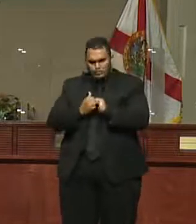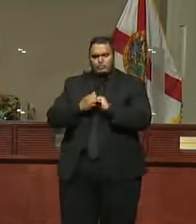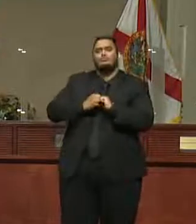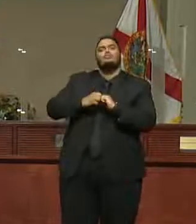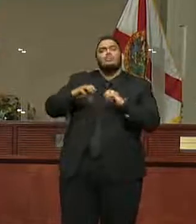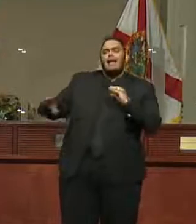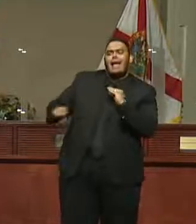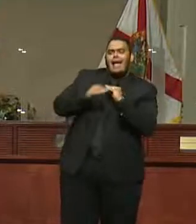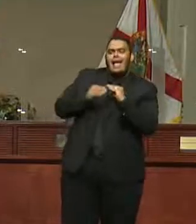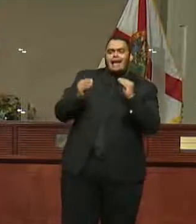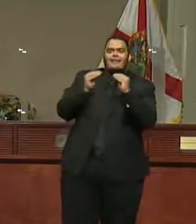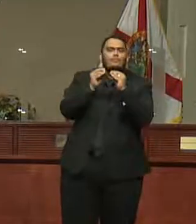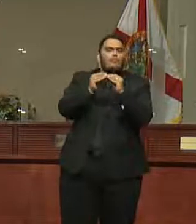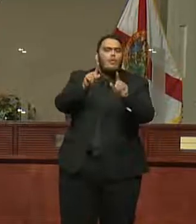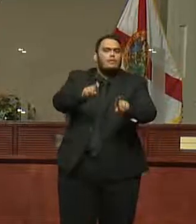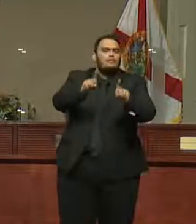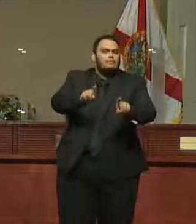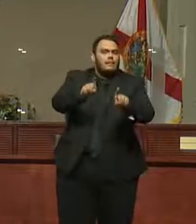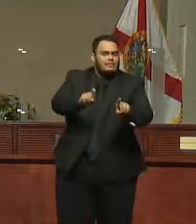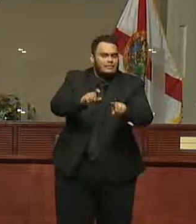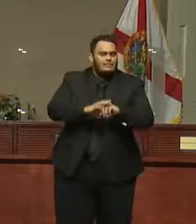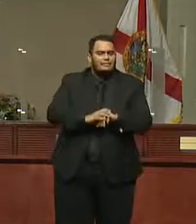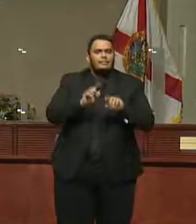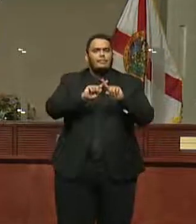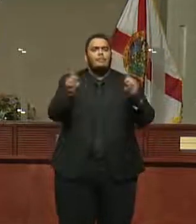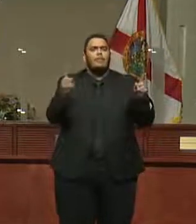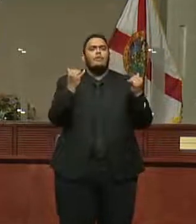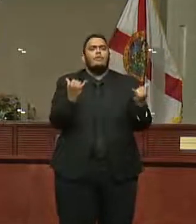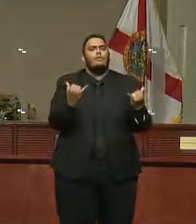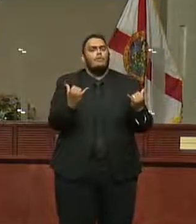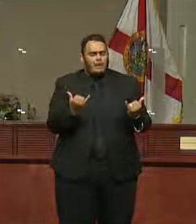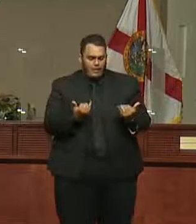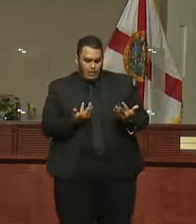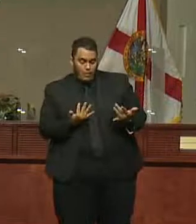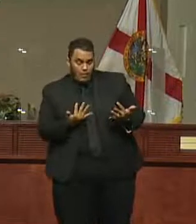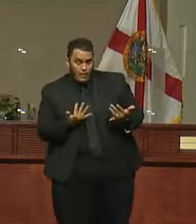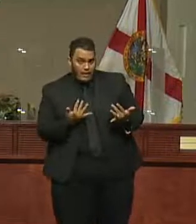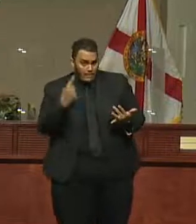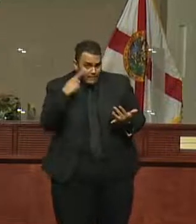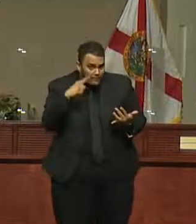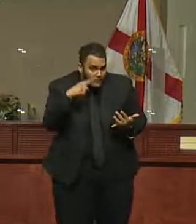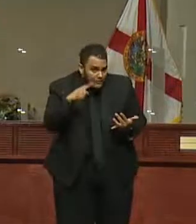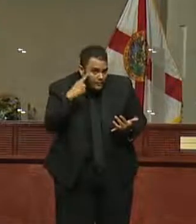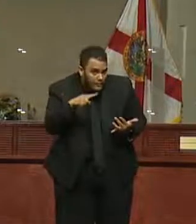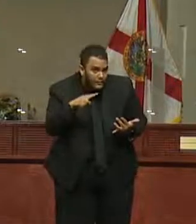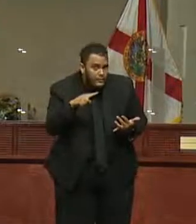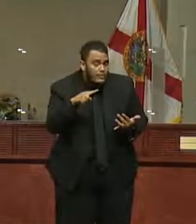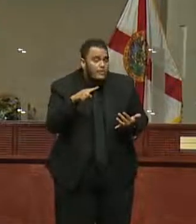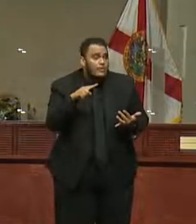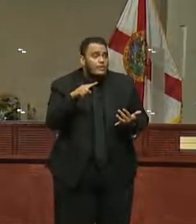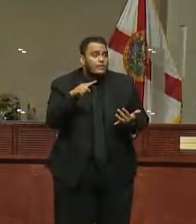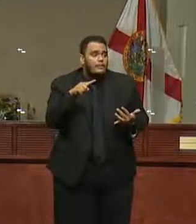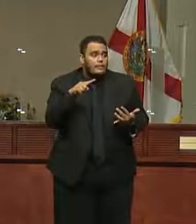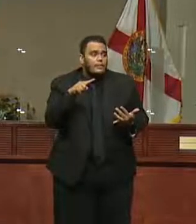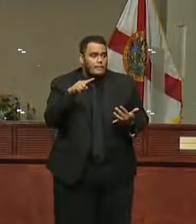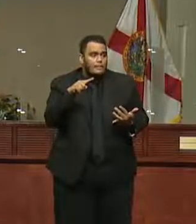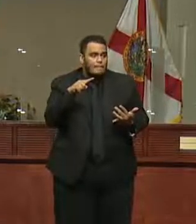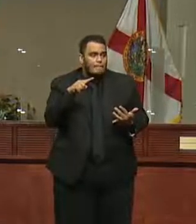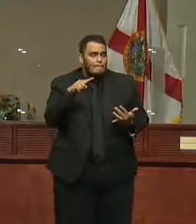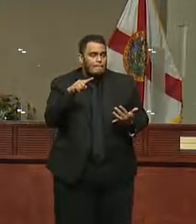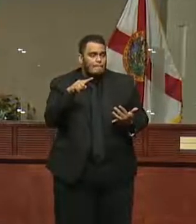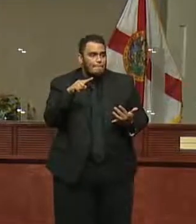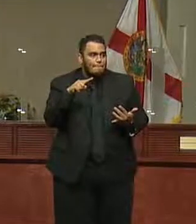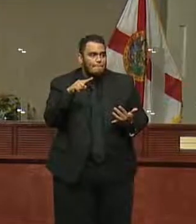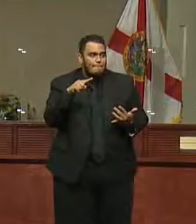really kind of waiting at this point on the